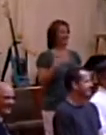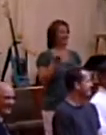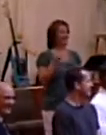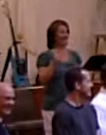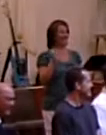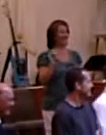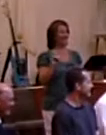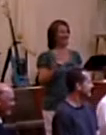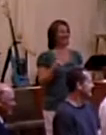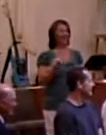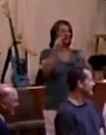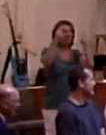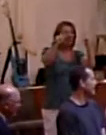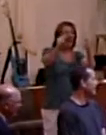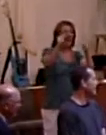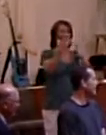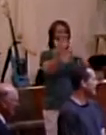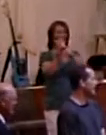I thought I'd try it. I mean, you know.